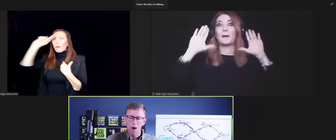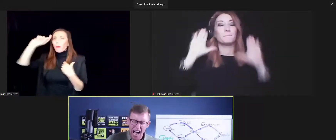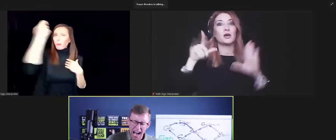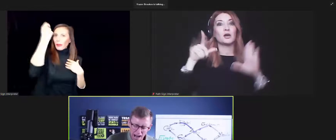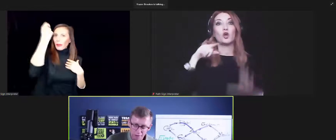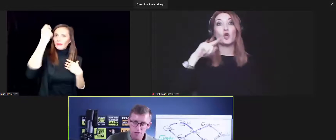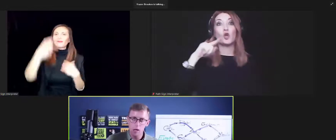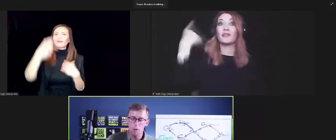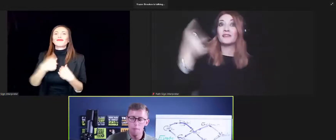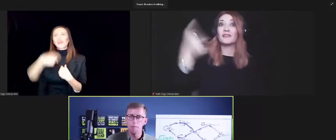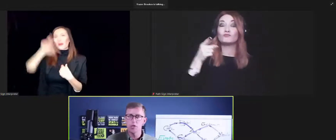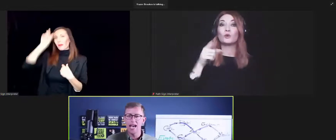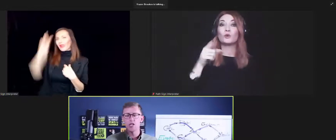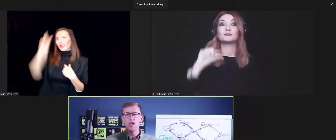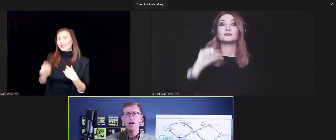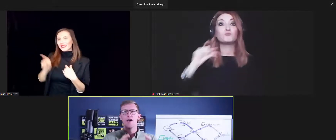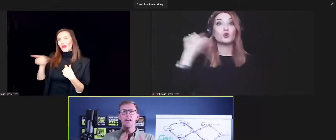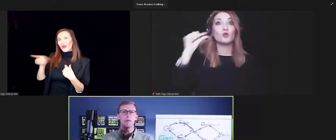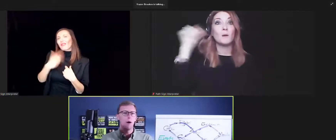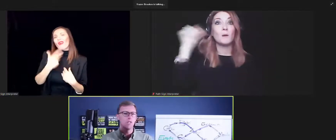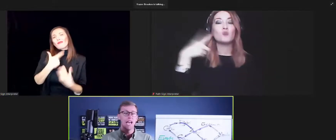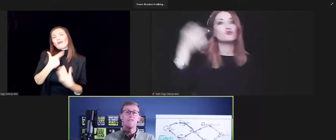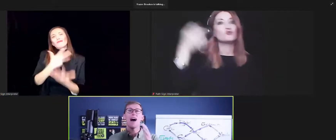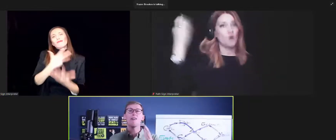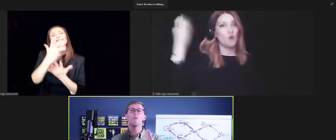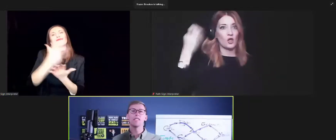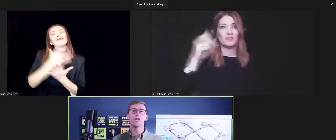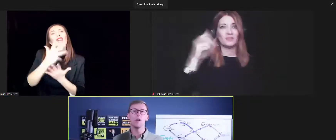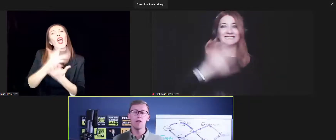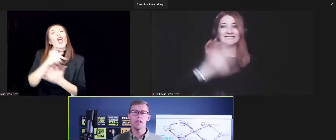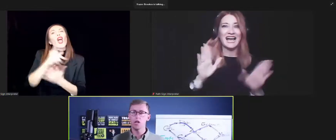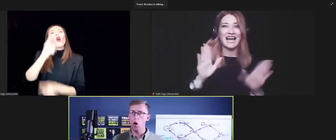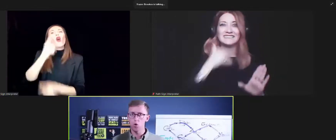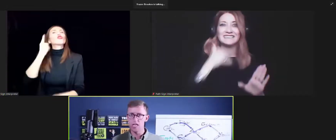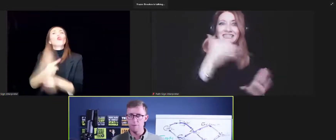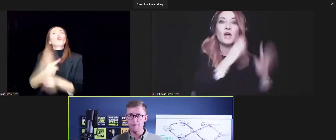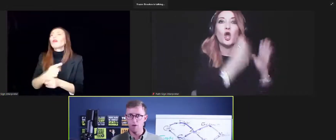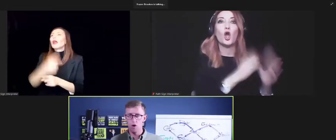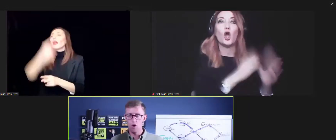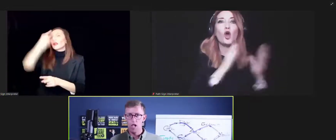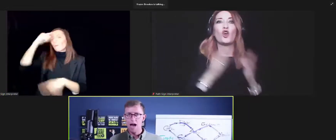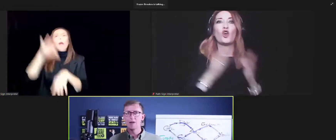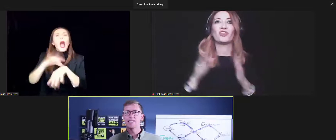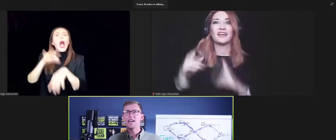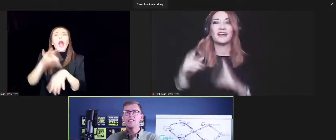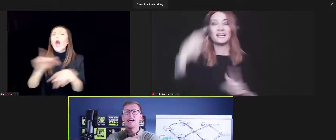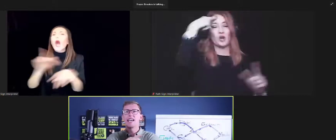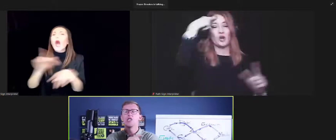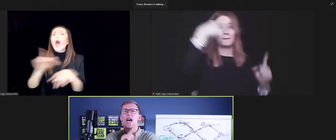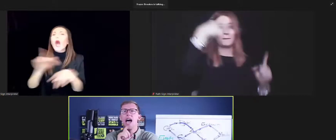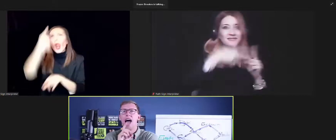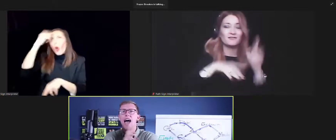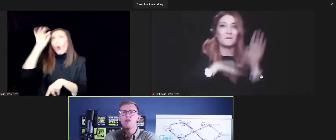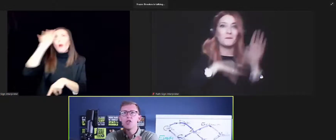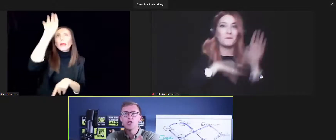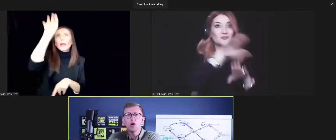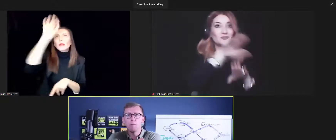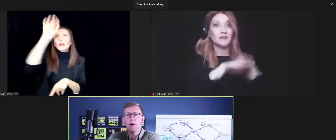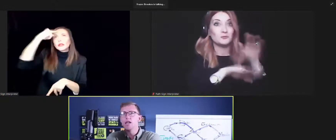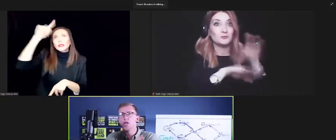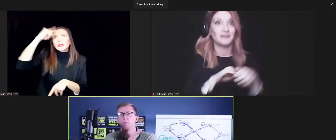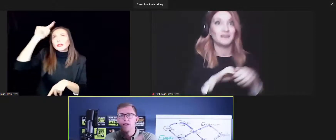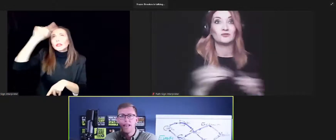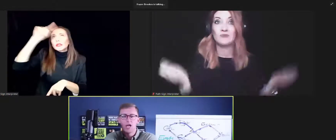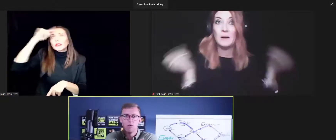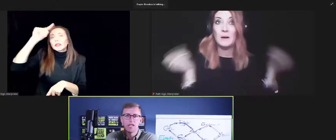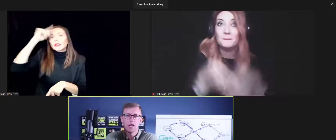You have to become obsessed. Think about it. And if you haven't written a goals list before, I'm going to tell you this. Every single